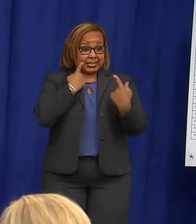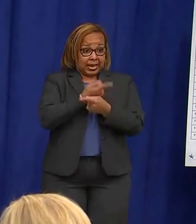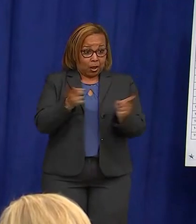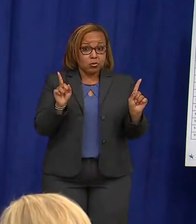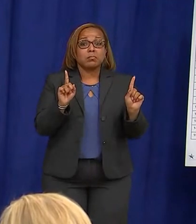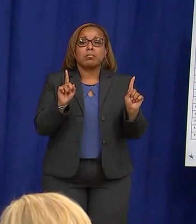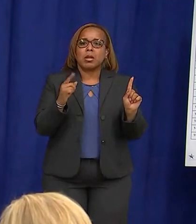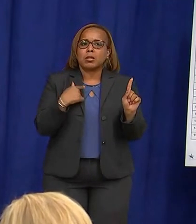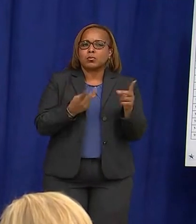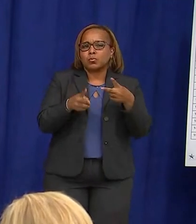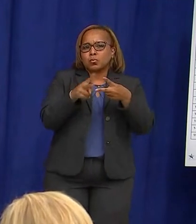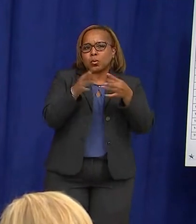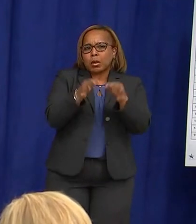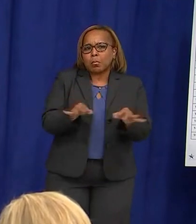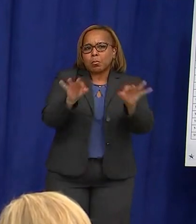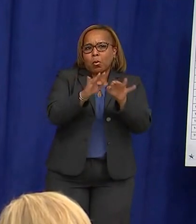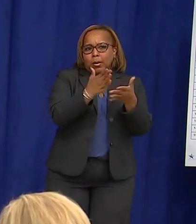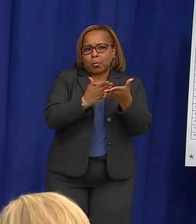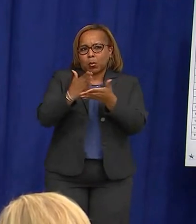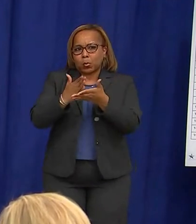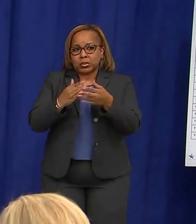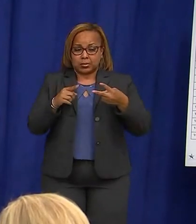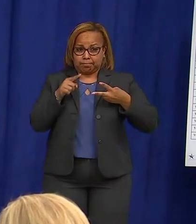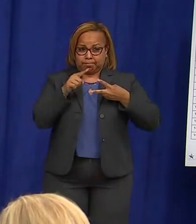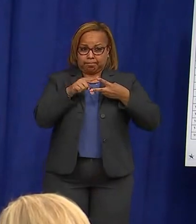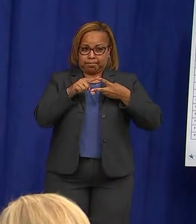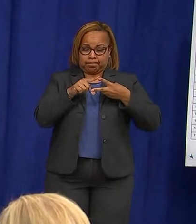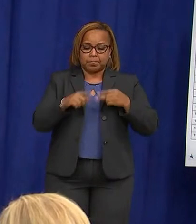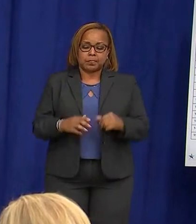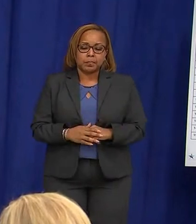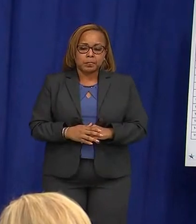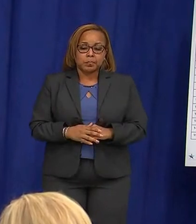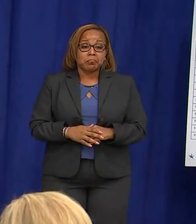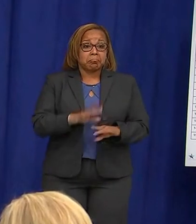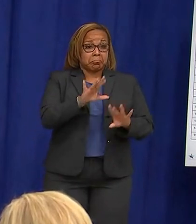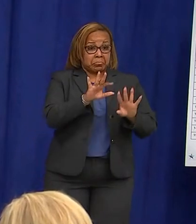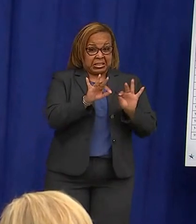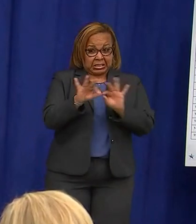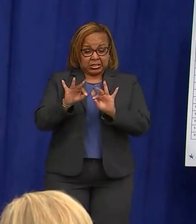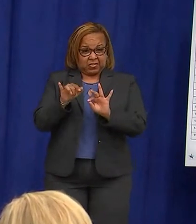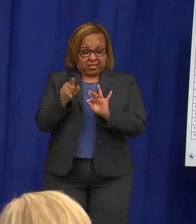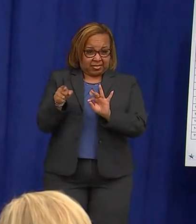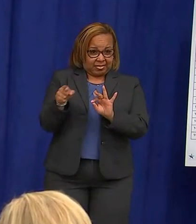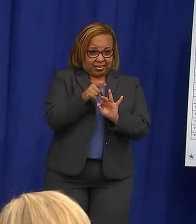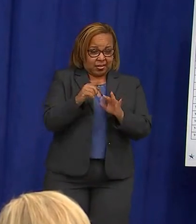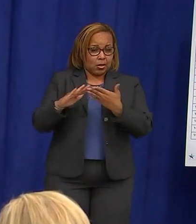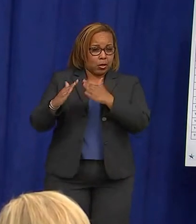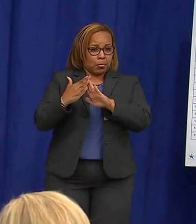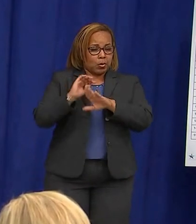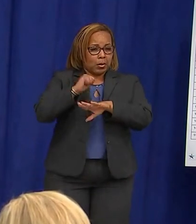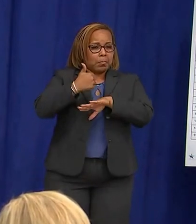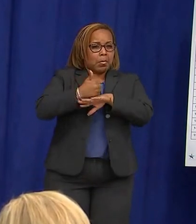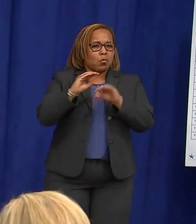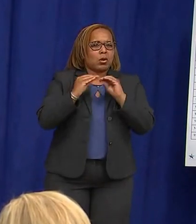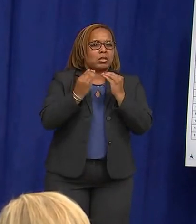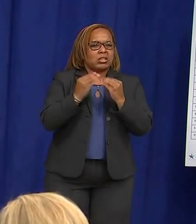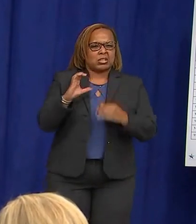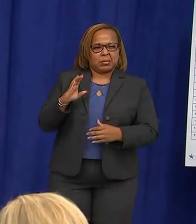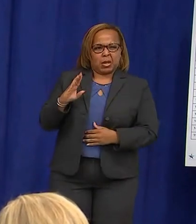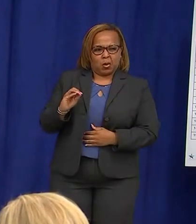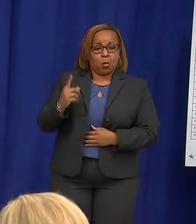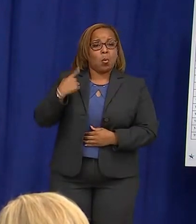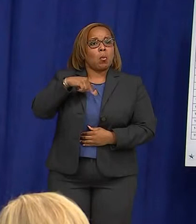announcement has two important components. First, with the selection of these community-based organizations, we